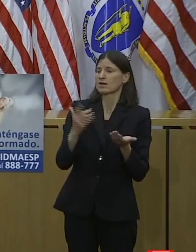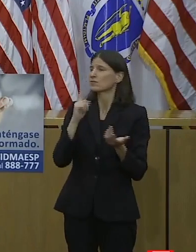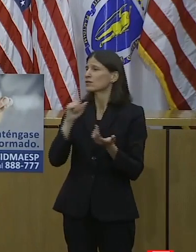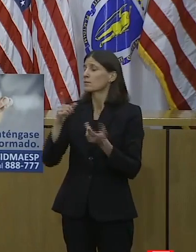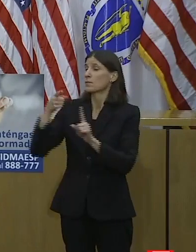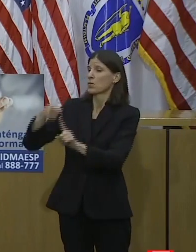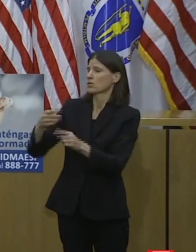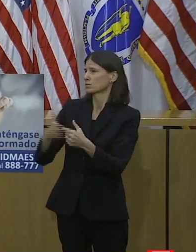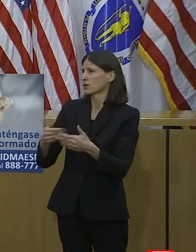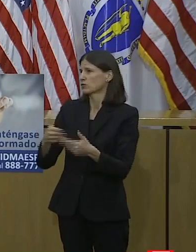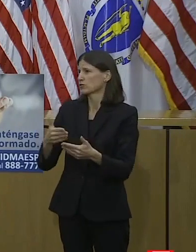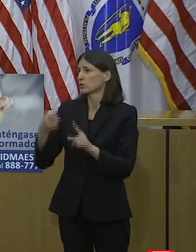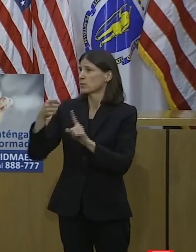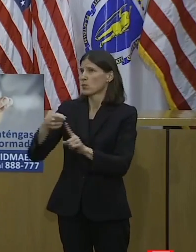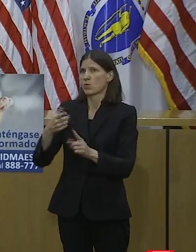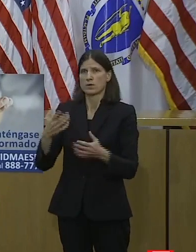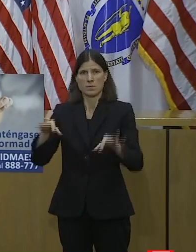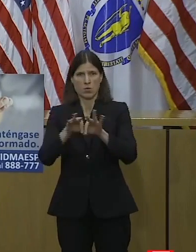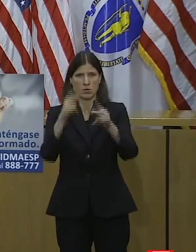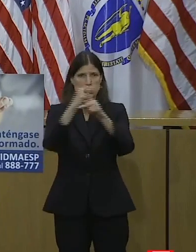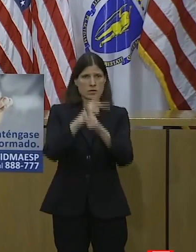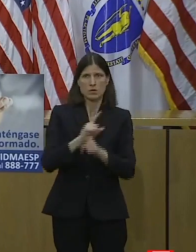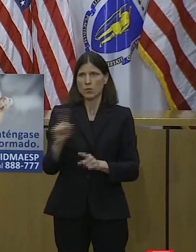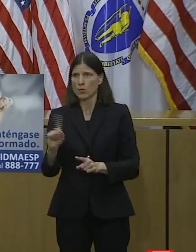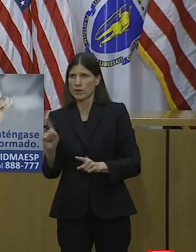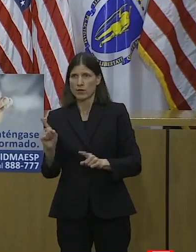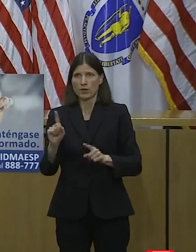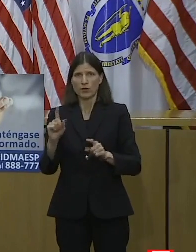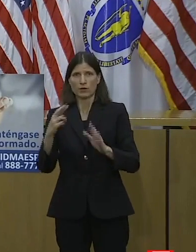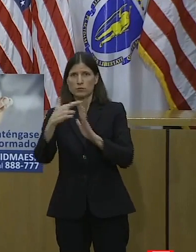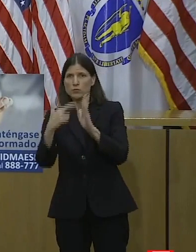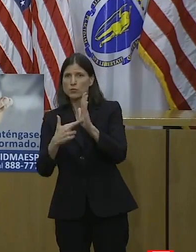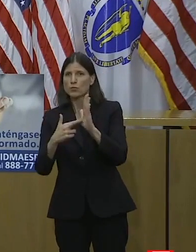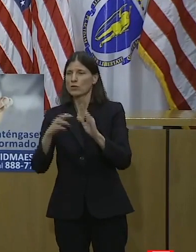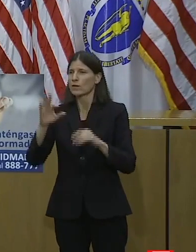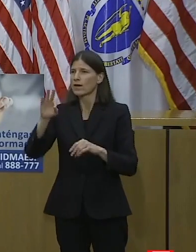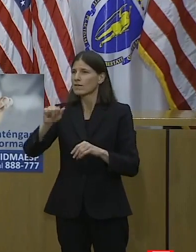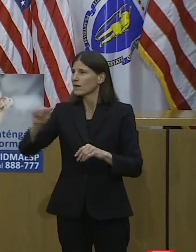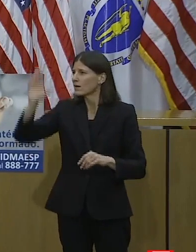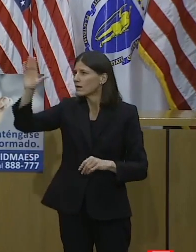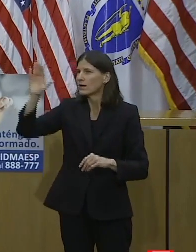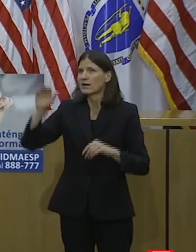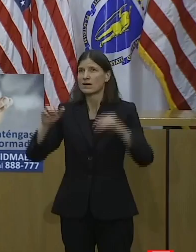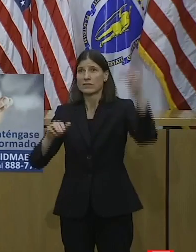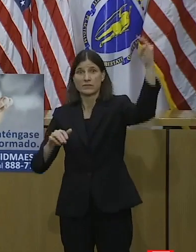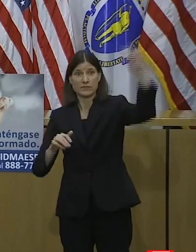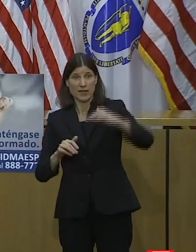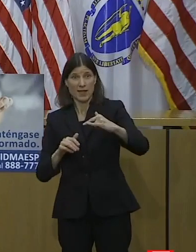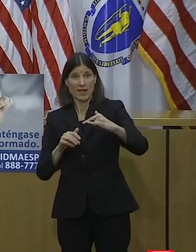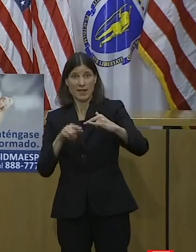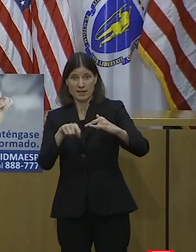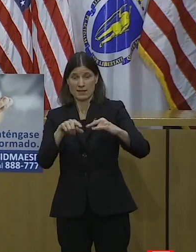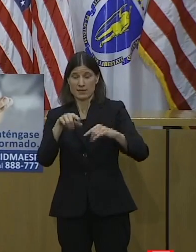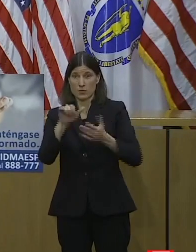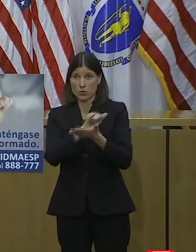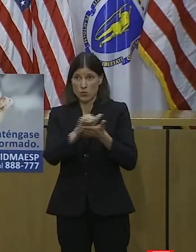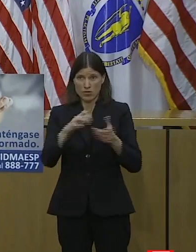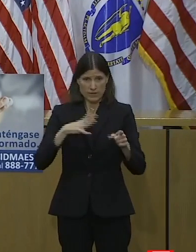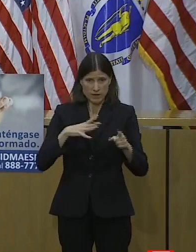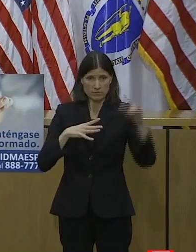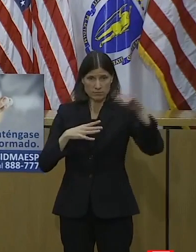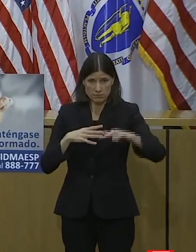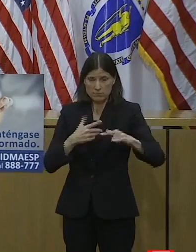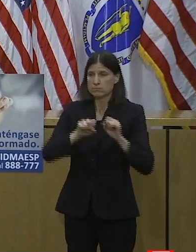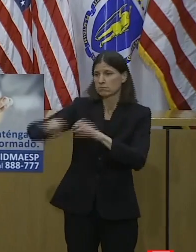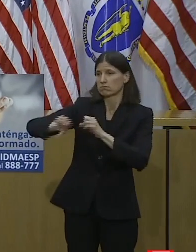driven by capacity, it's driven by rules, it's driven by international guidelines and protocols, and it's a